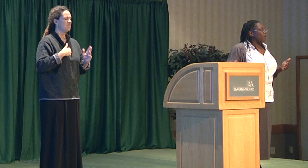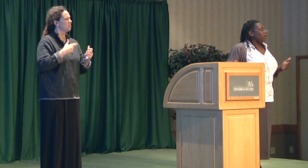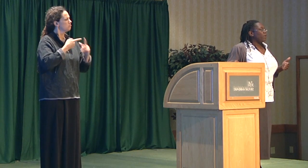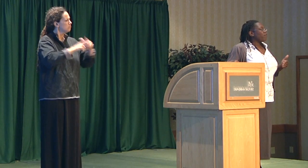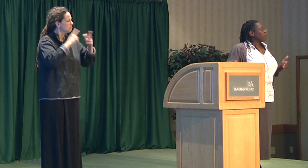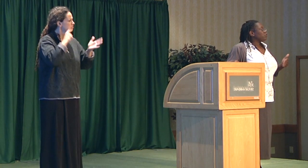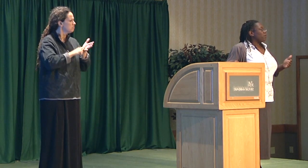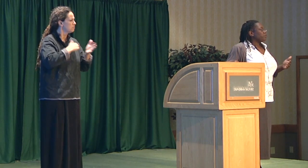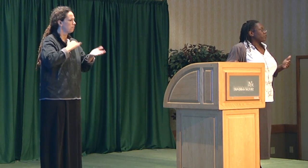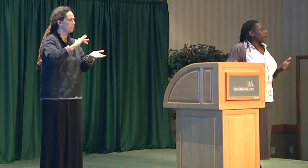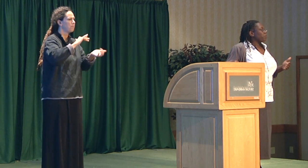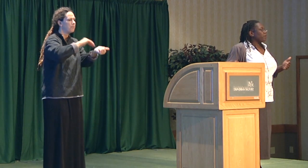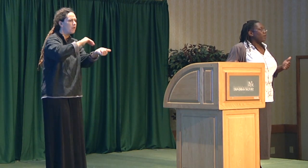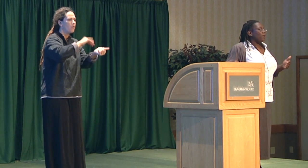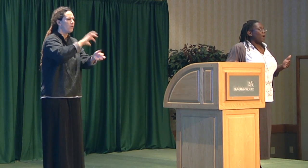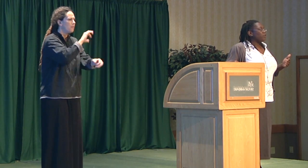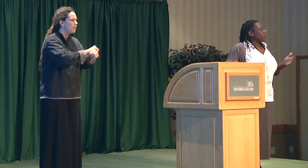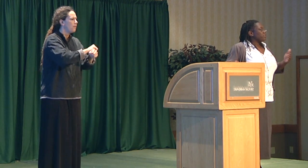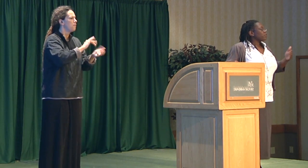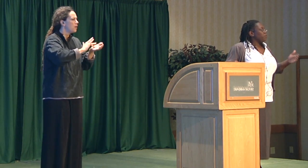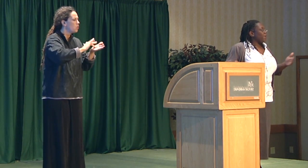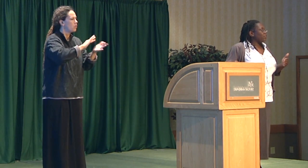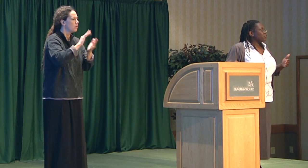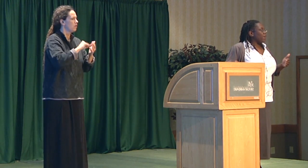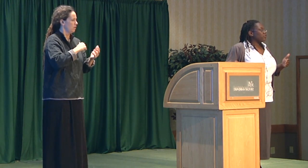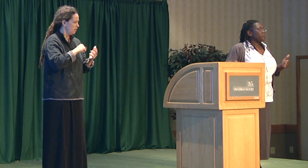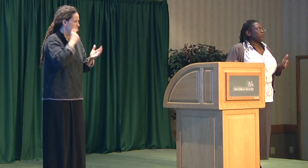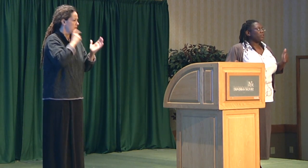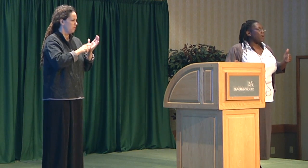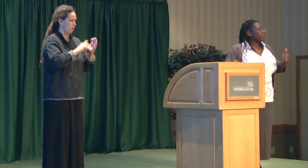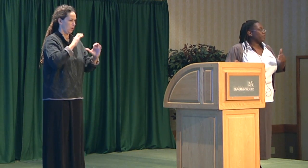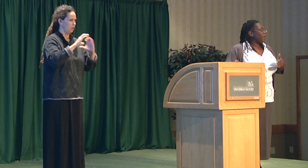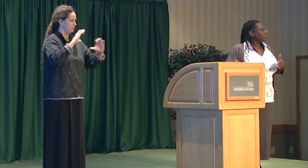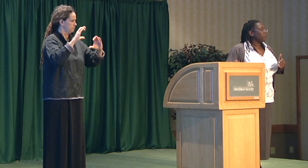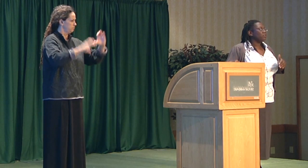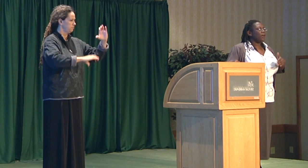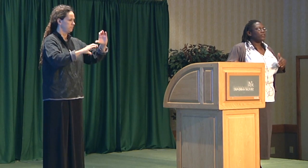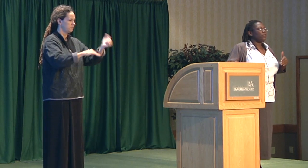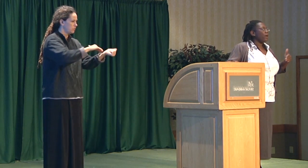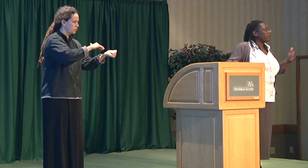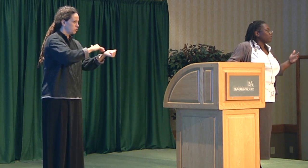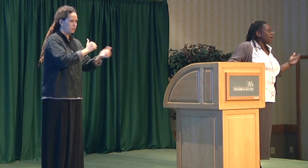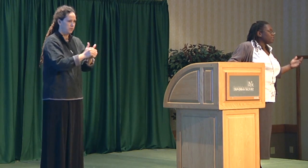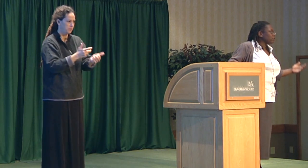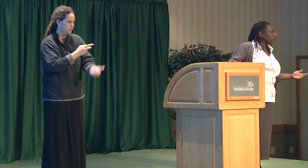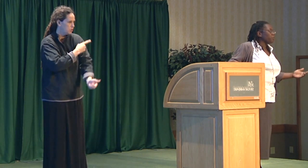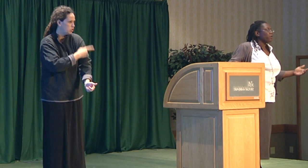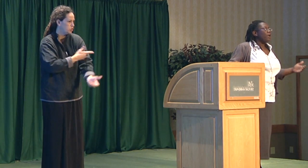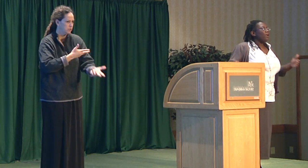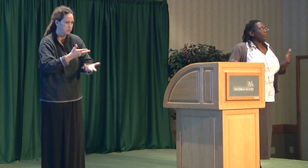setting. Whenever I would show up to interpret, I would notice these communication challenges between the doctor and the patient. The doctor didn't know how to utilize